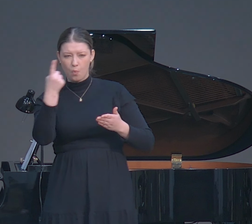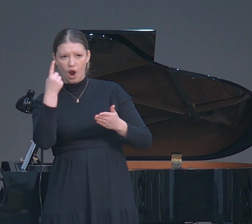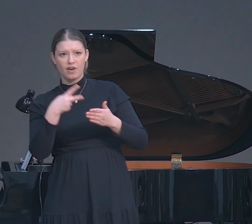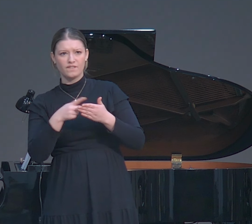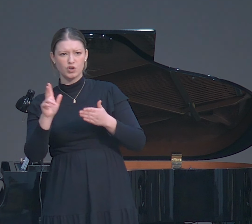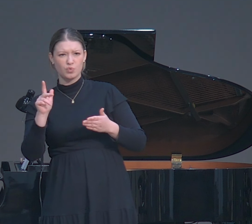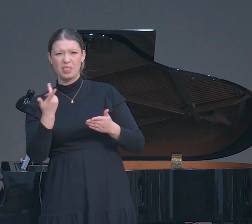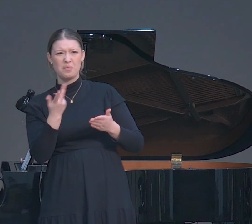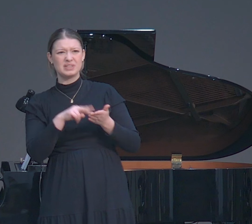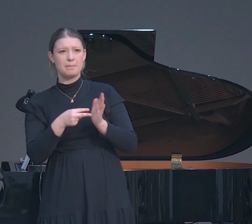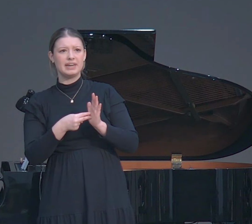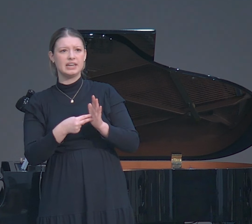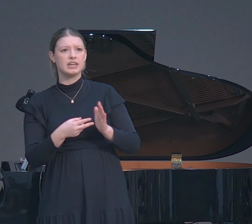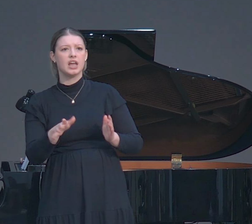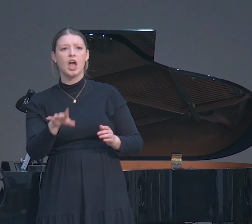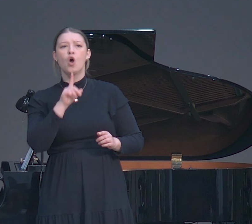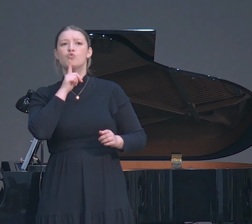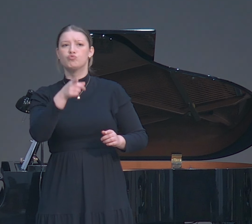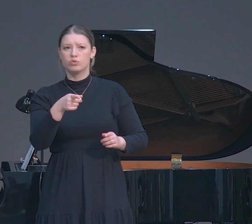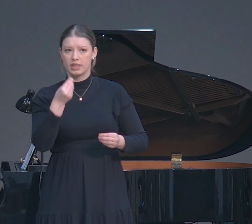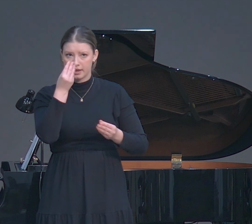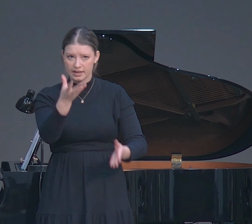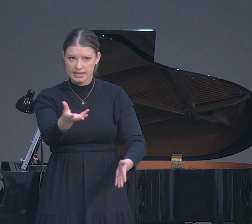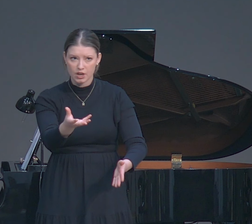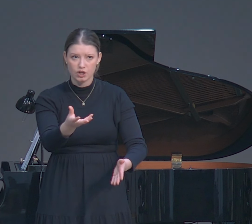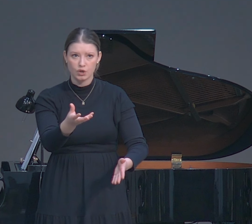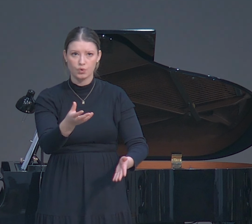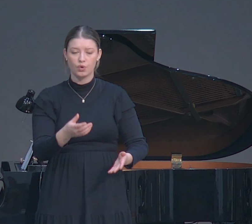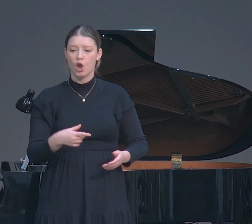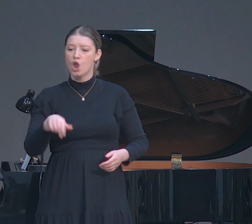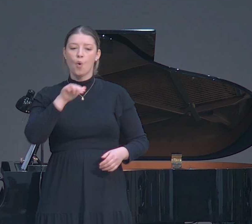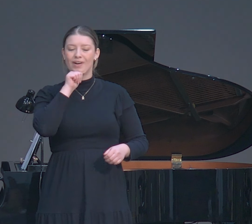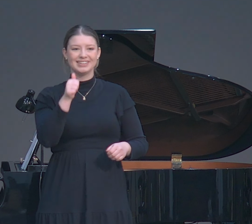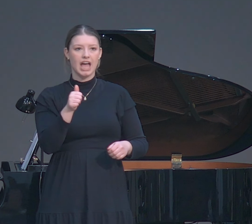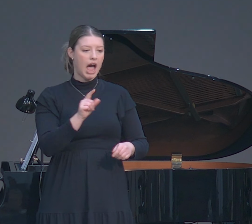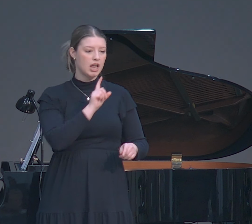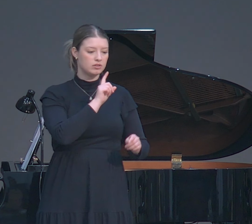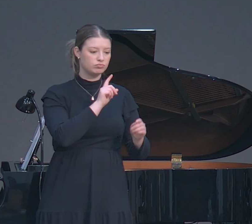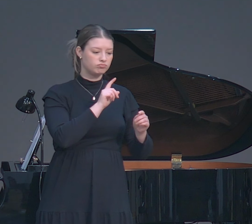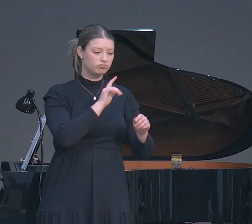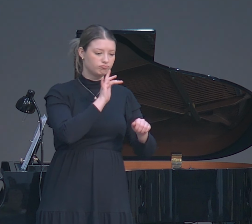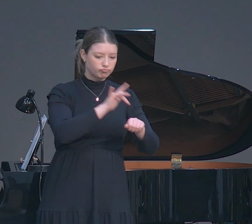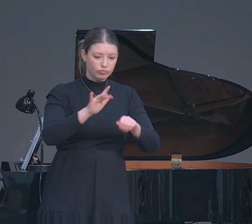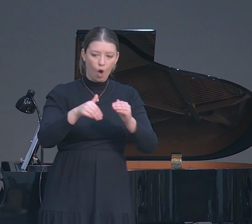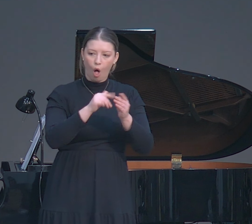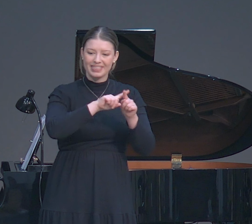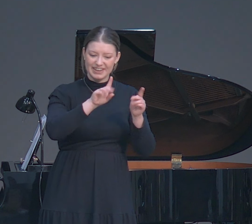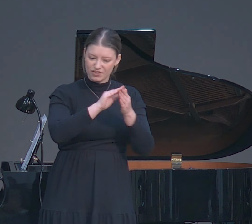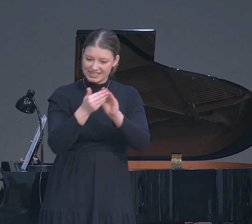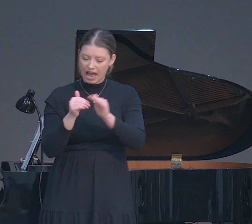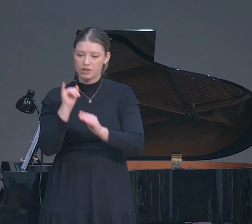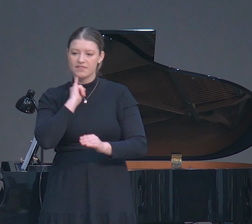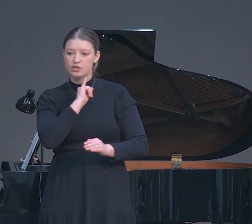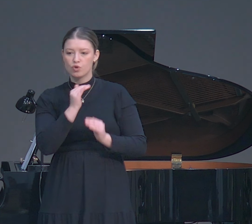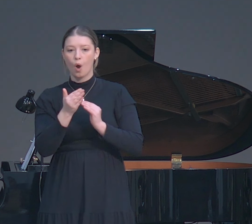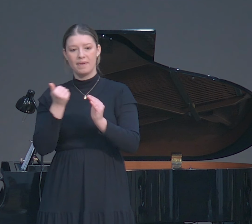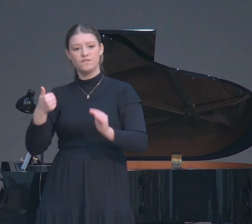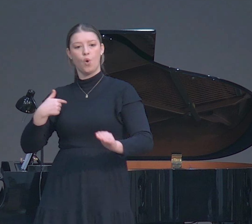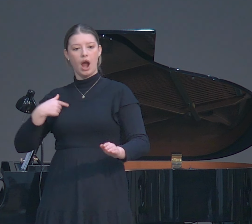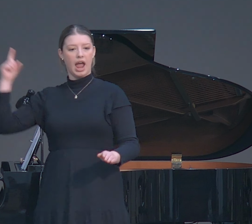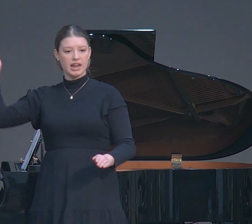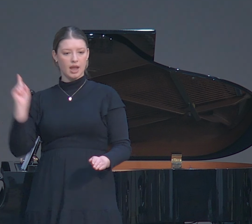23. Jesus says, "For truly I say to you, you will not have gone through all the towns of Israel before the